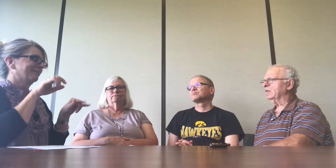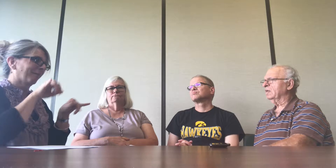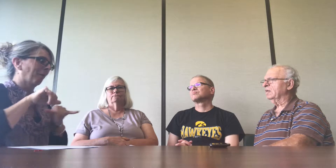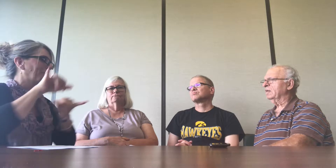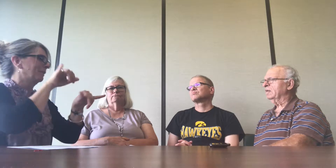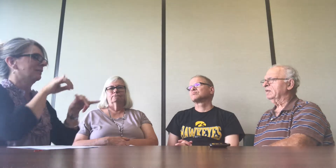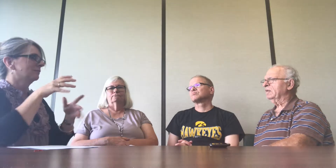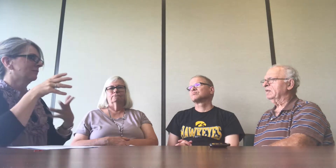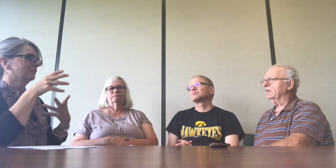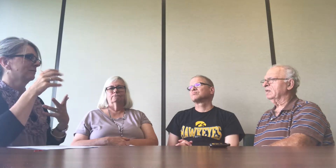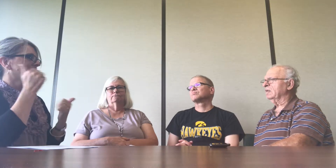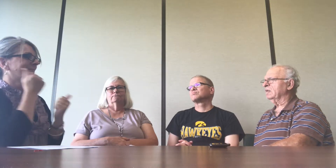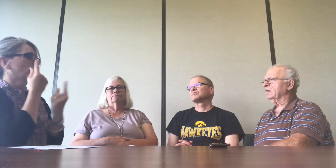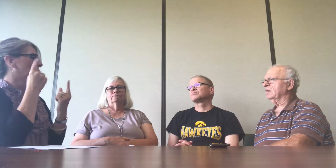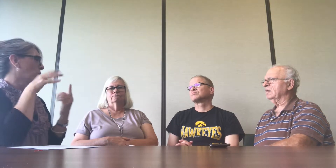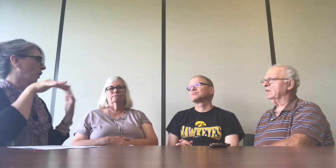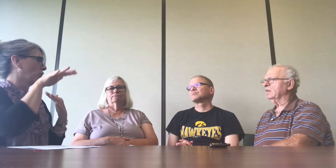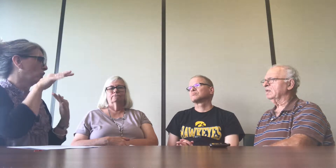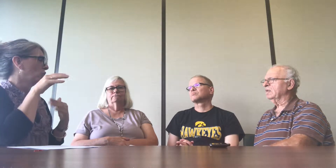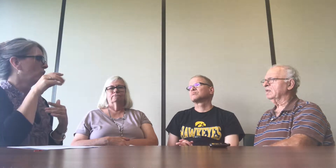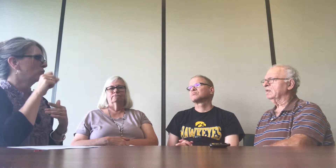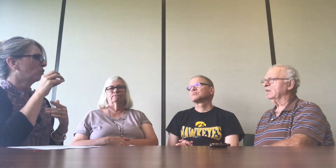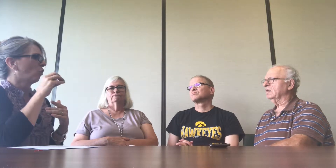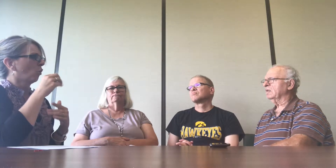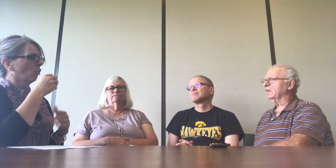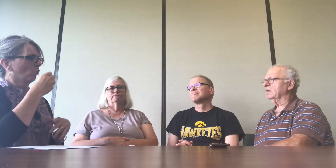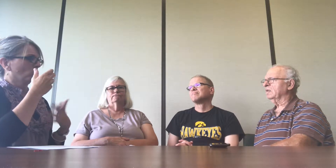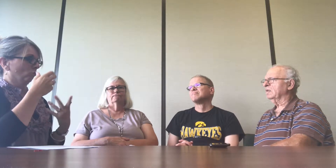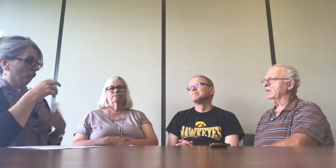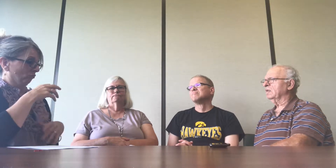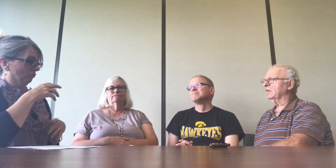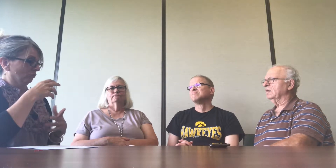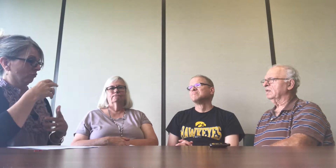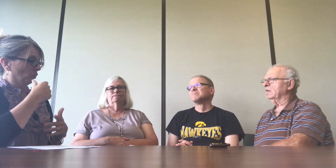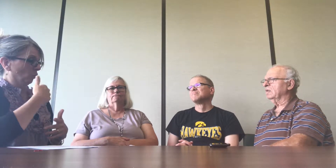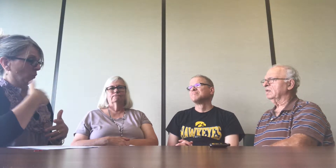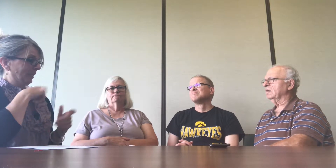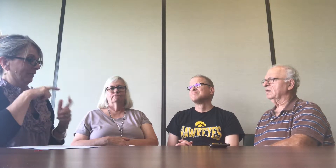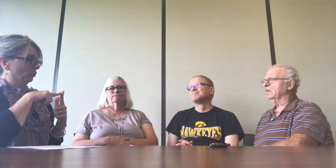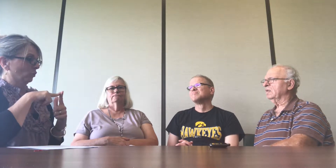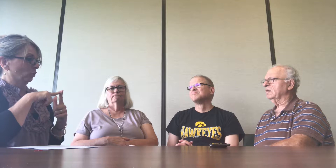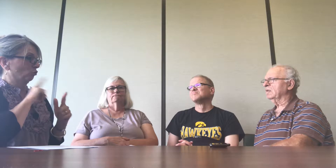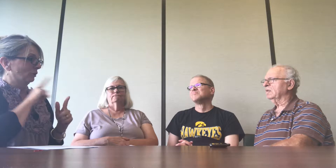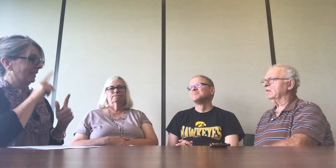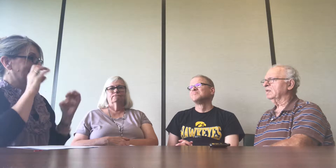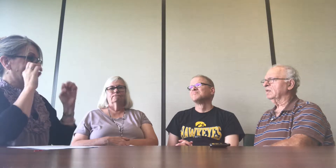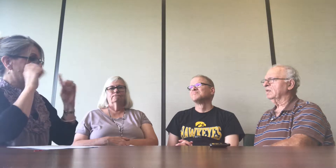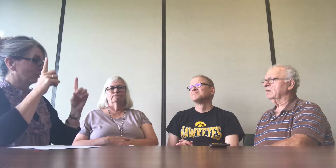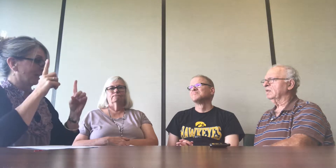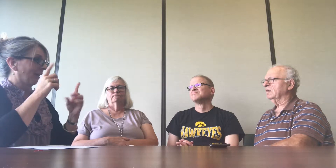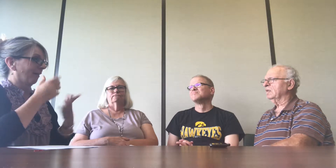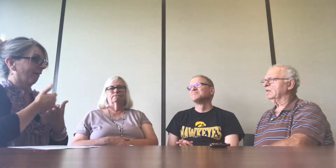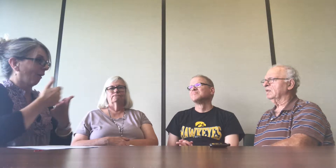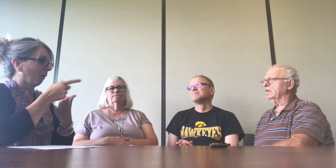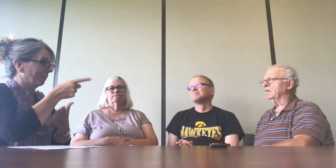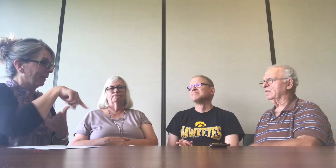Jennifer, fear is very common. It's everywhere, not just with the elders. We really need